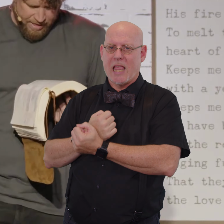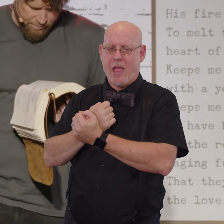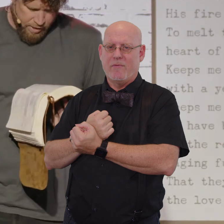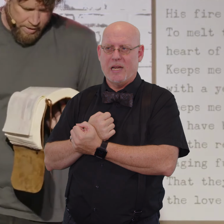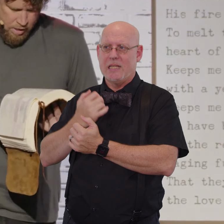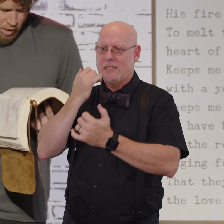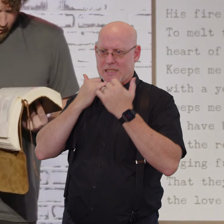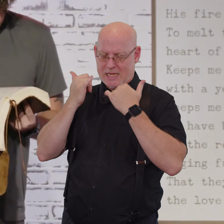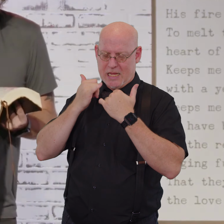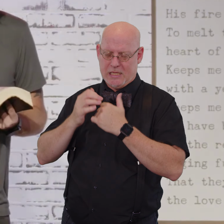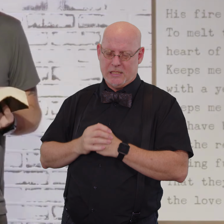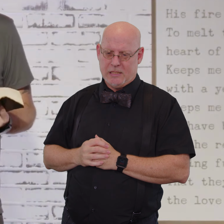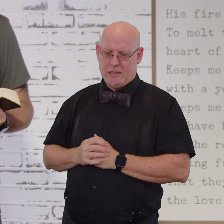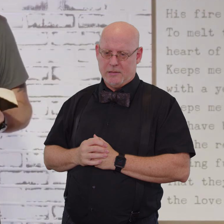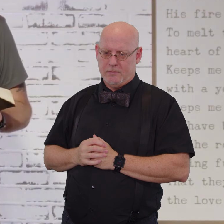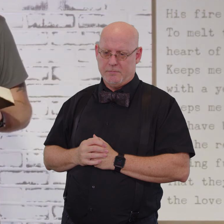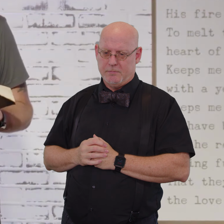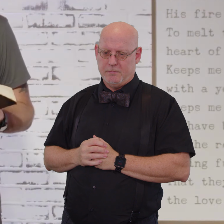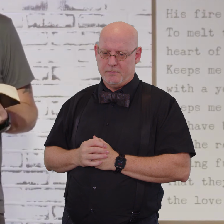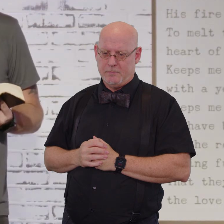and the slavery of sin